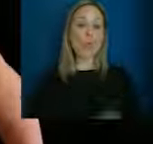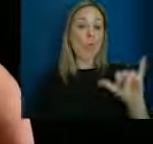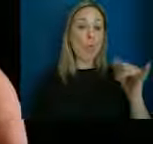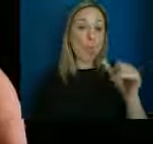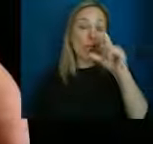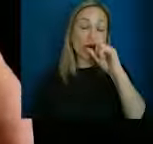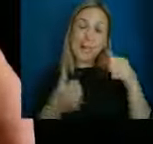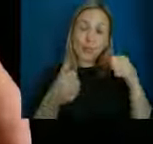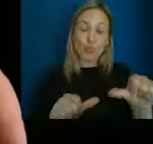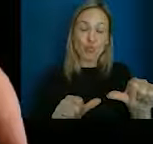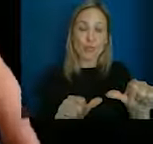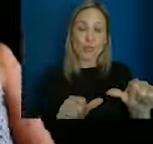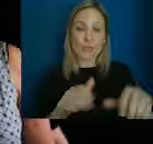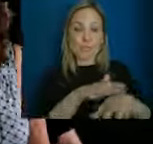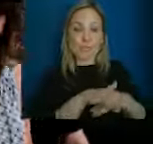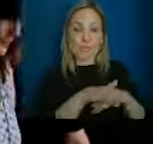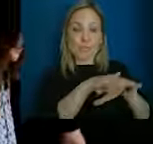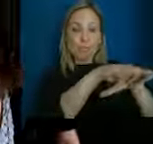front.